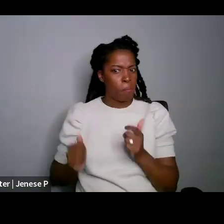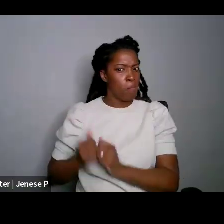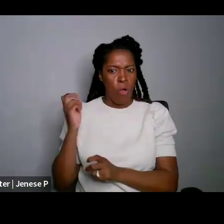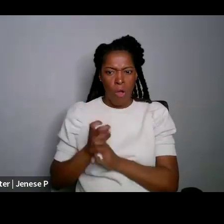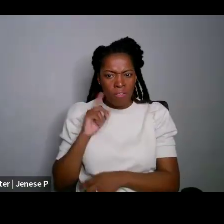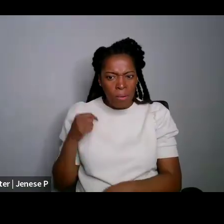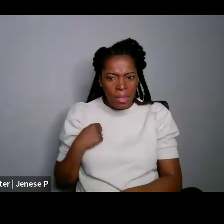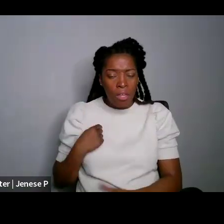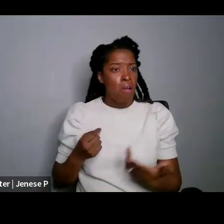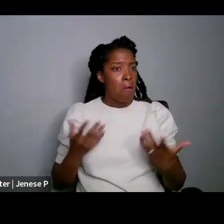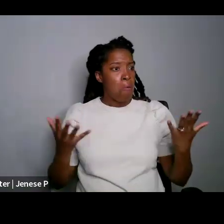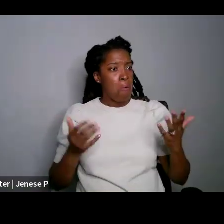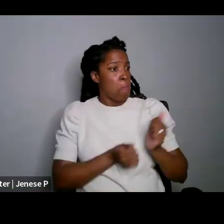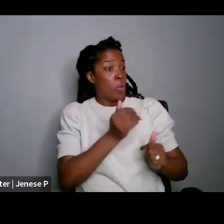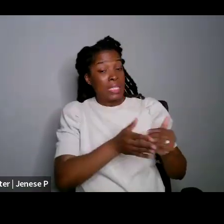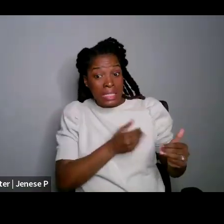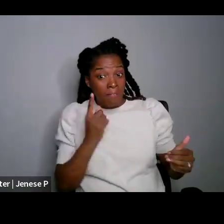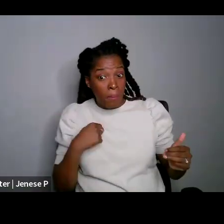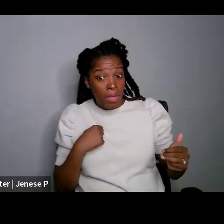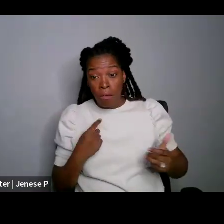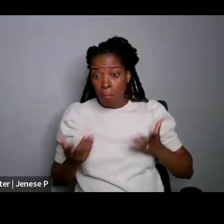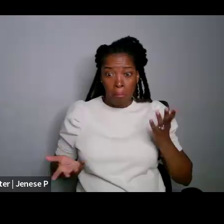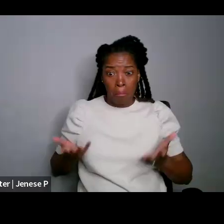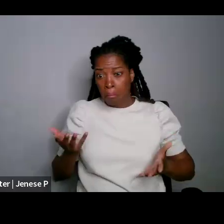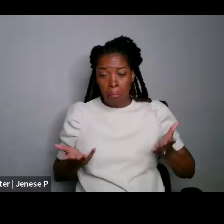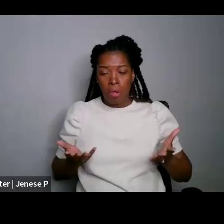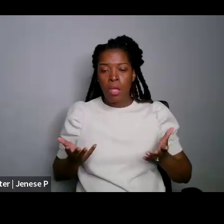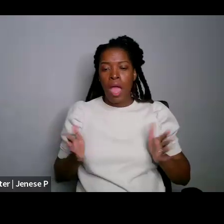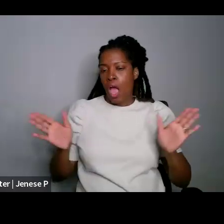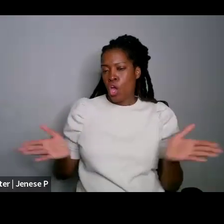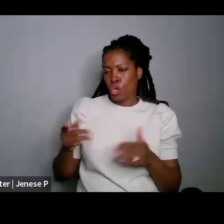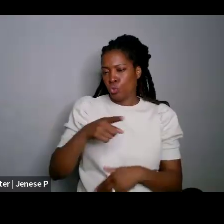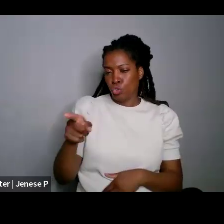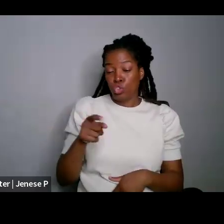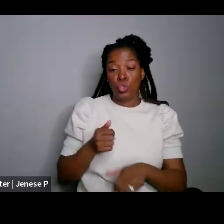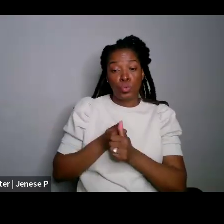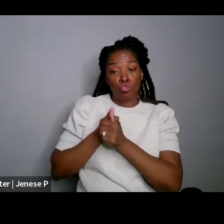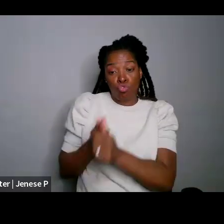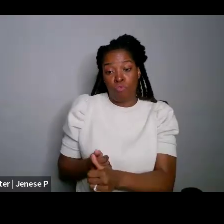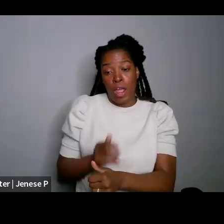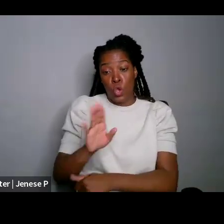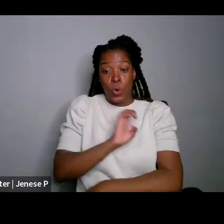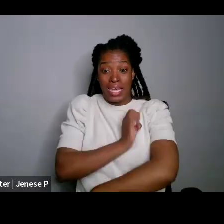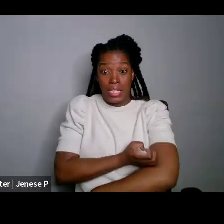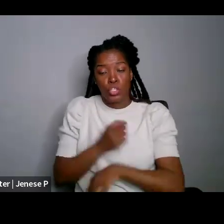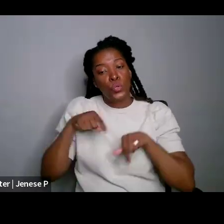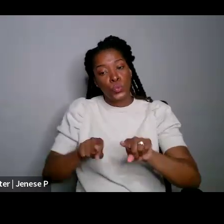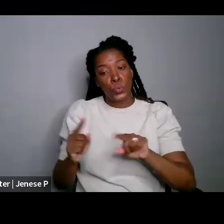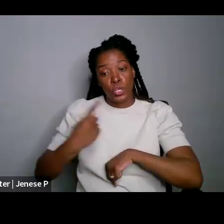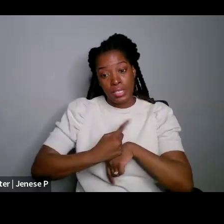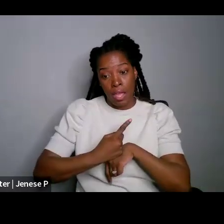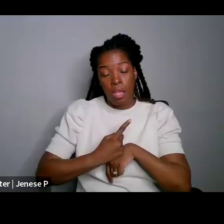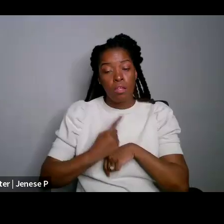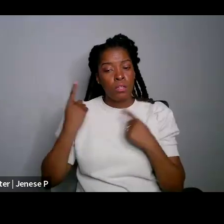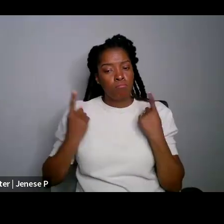your easiest, I encourage you to spend time tracking your energy during the day to determine your